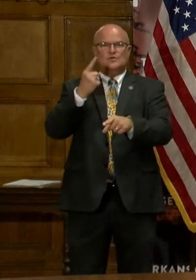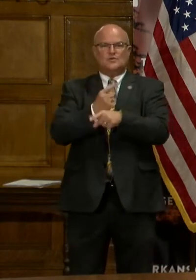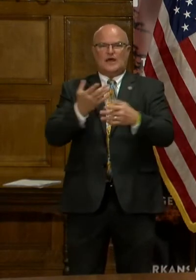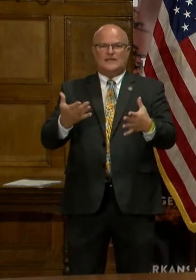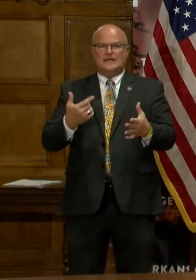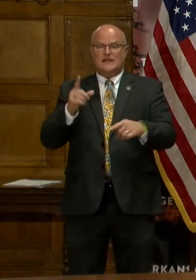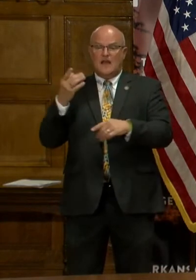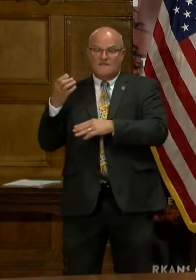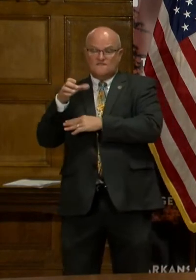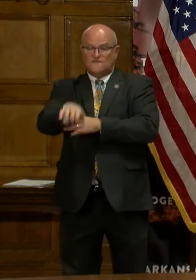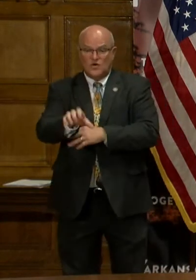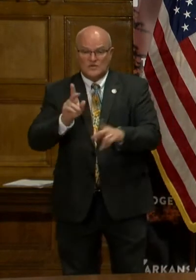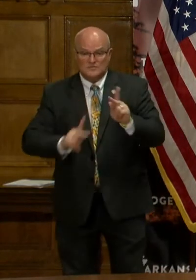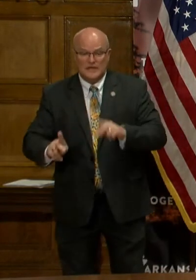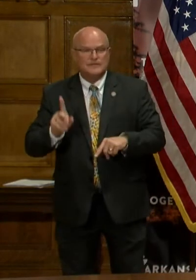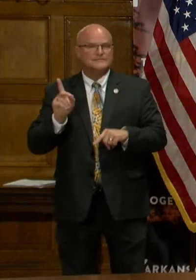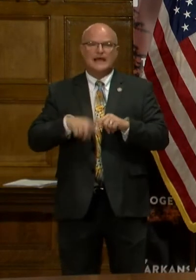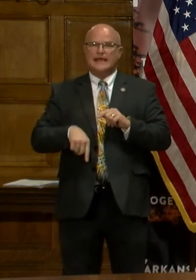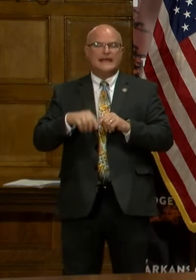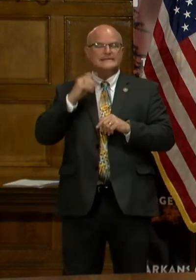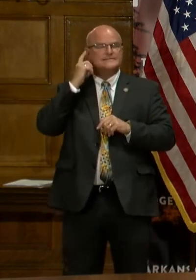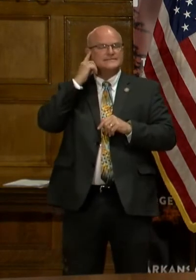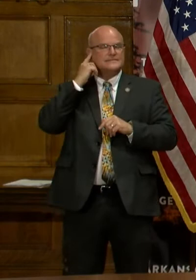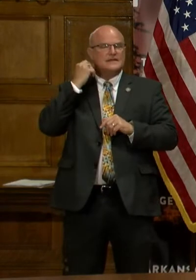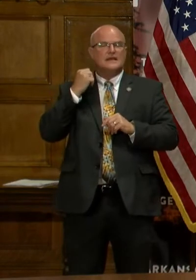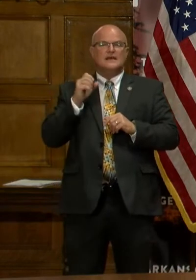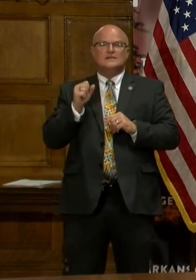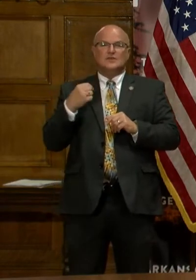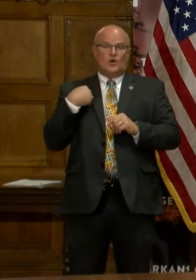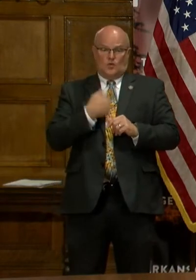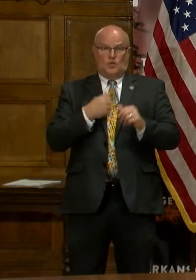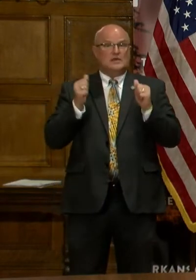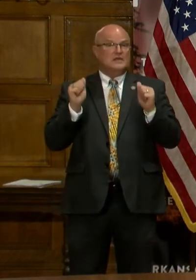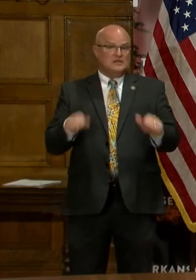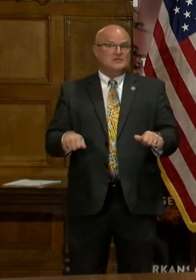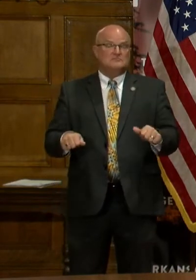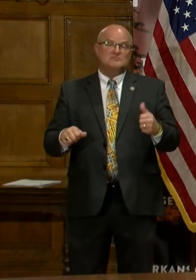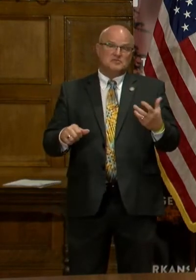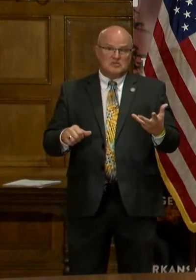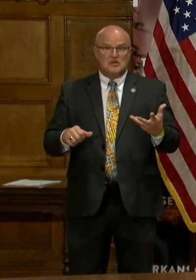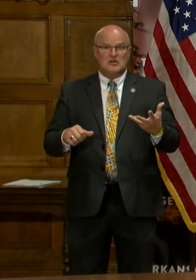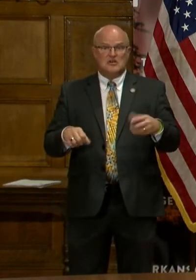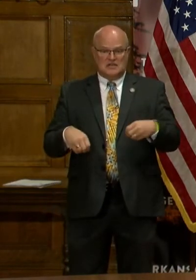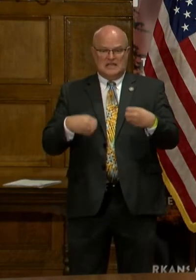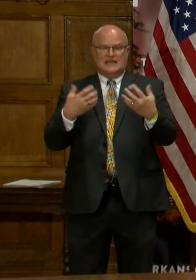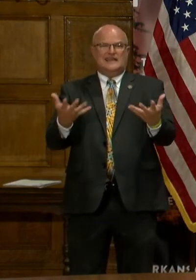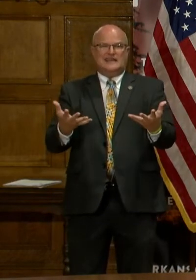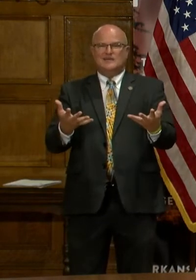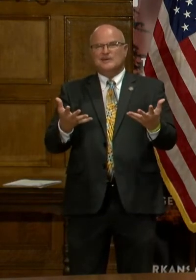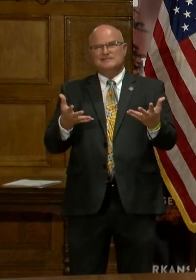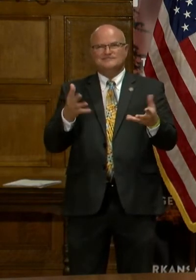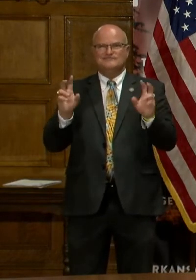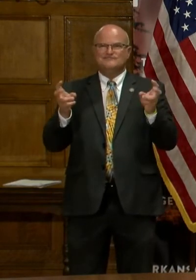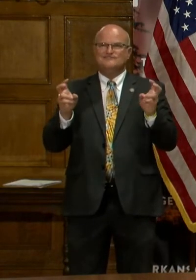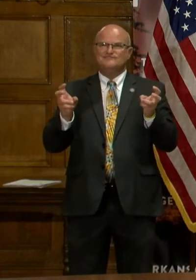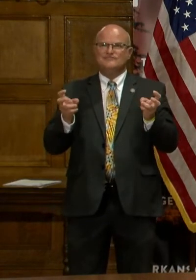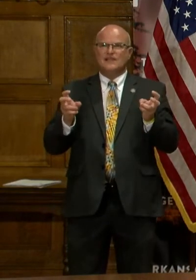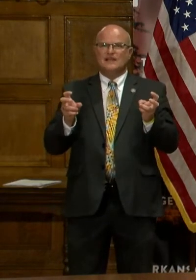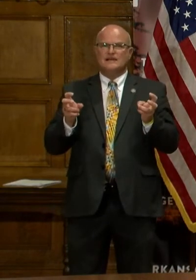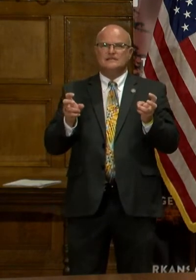can't make people do the right thing. We could, give them